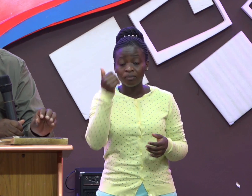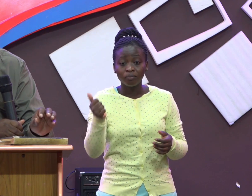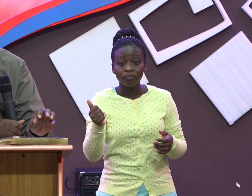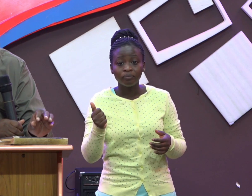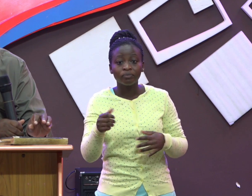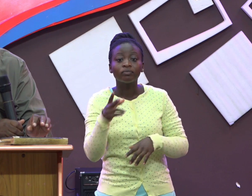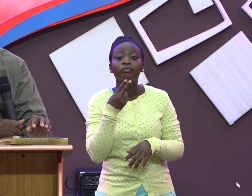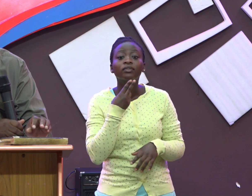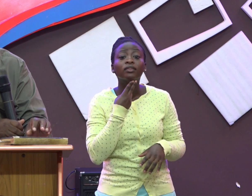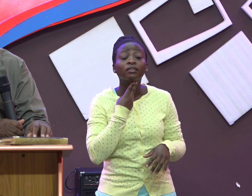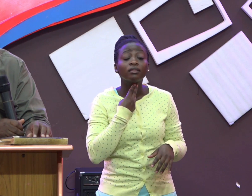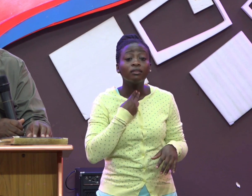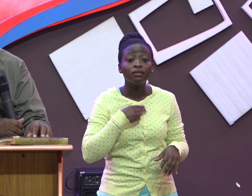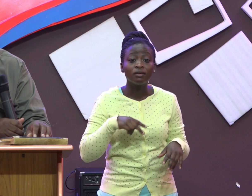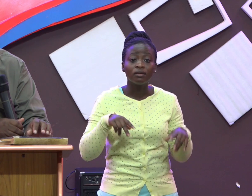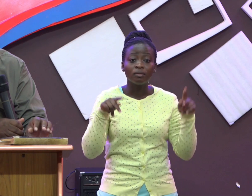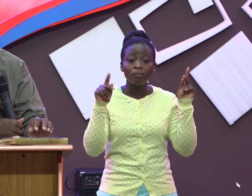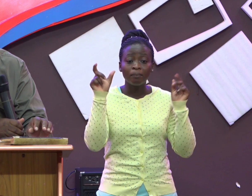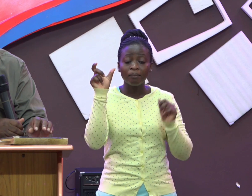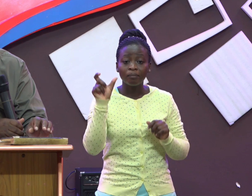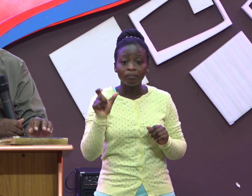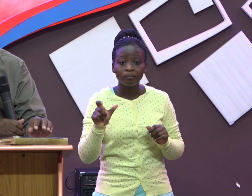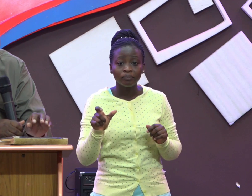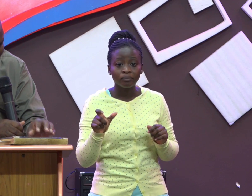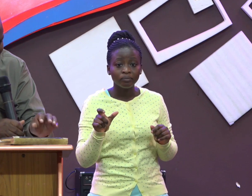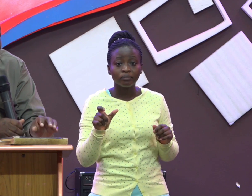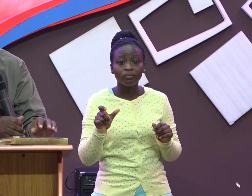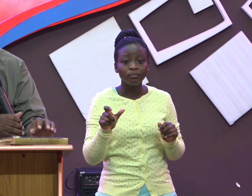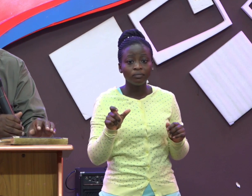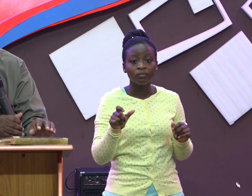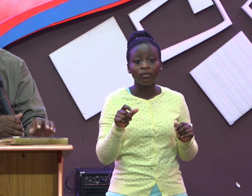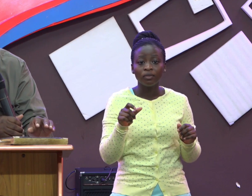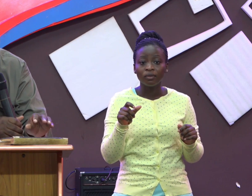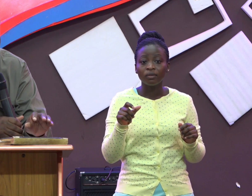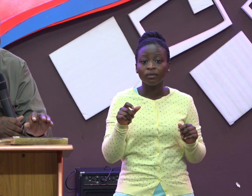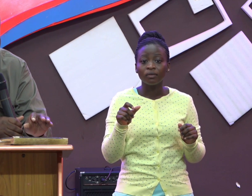spirit. Out of it will come